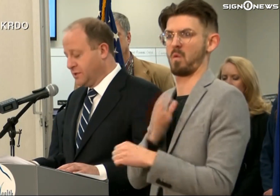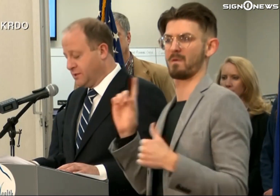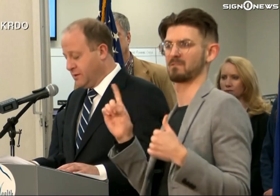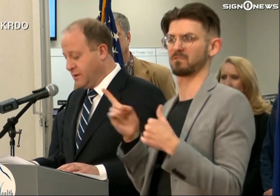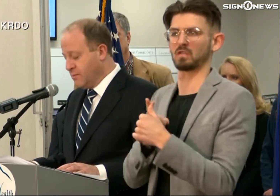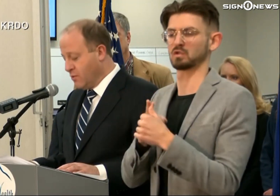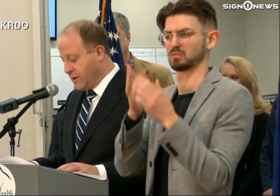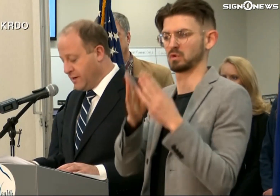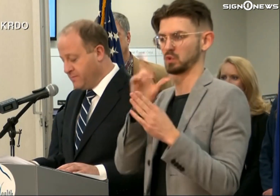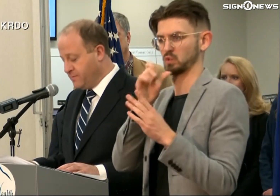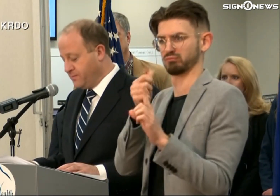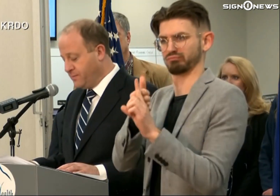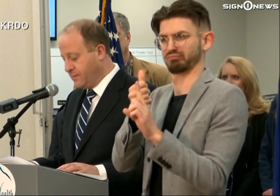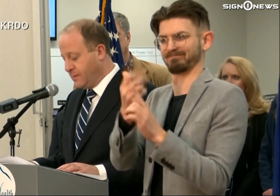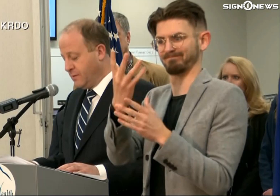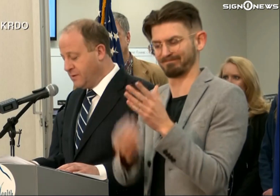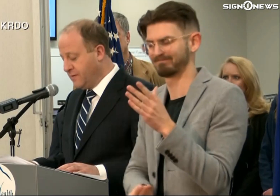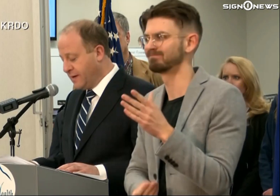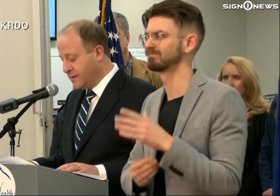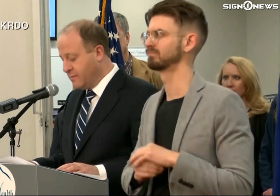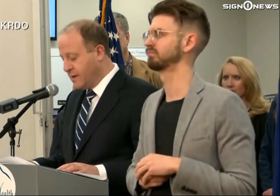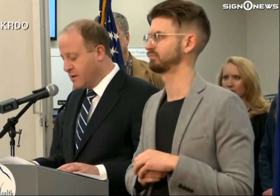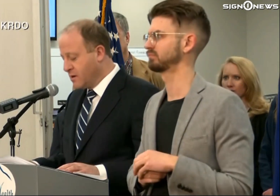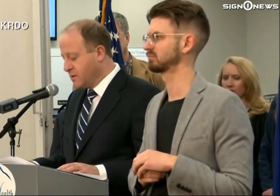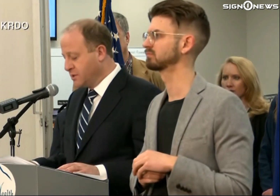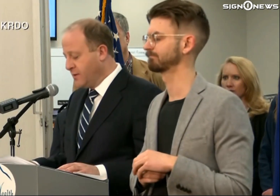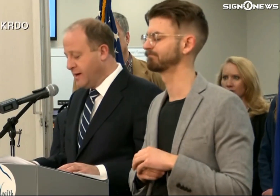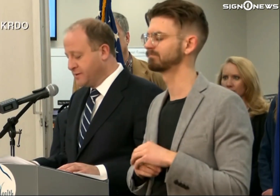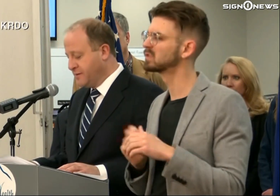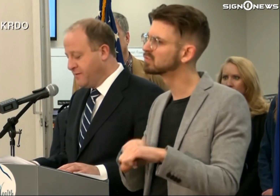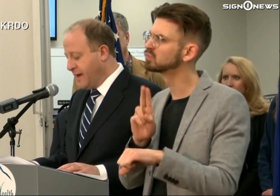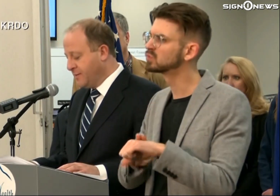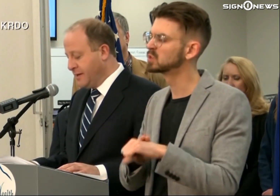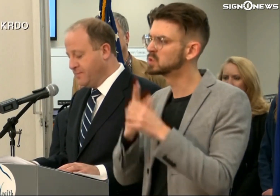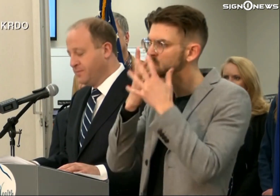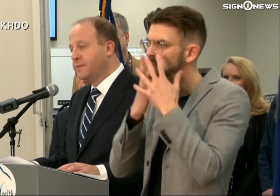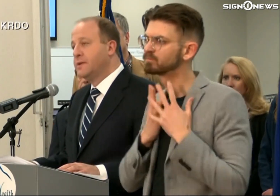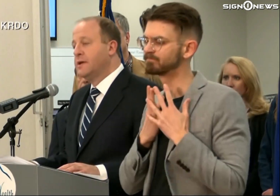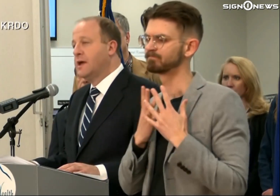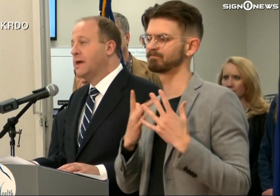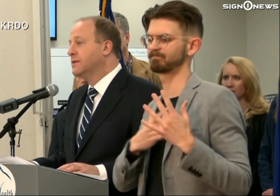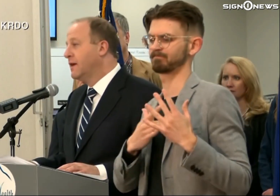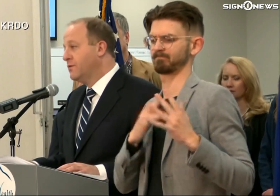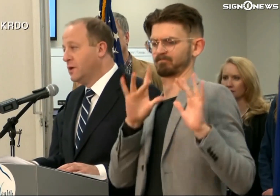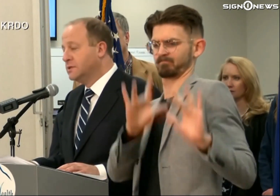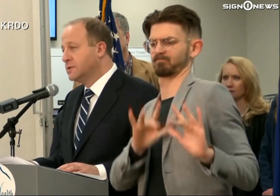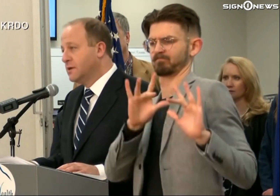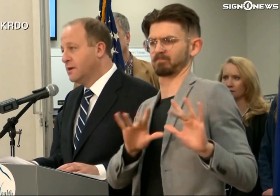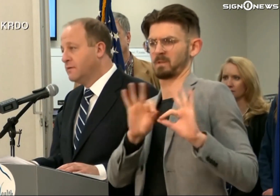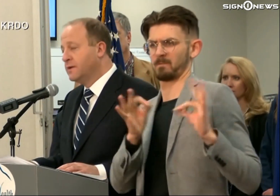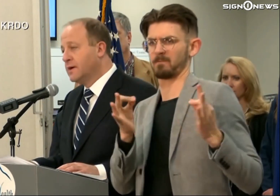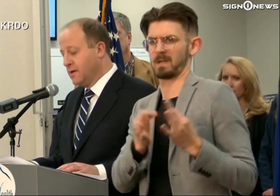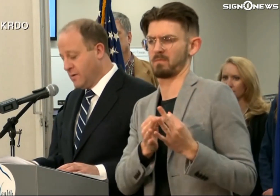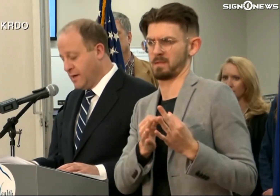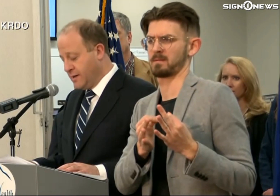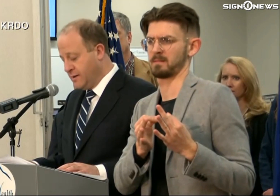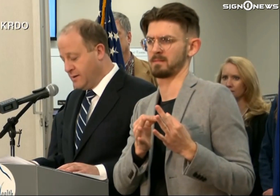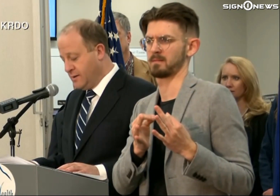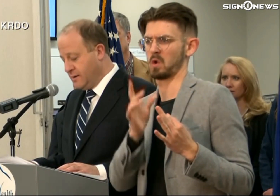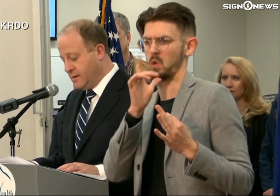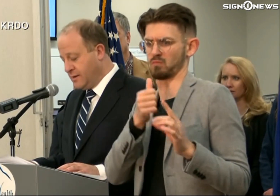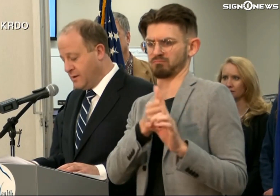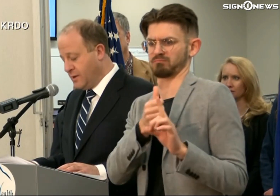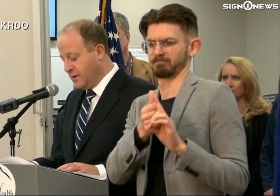of course, in mourning with the victim, and our hearts go out to the family and the loved ones of the